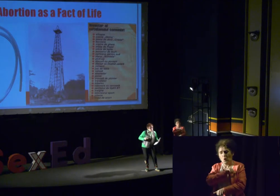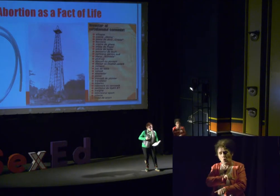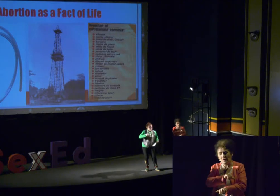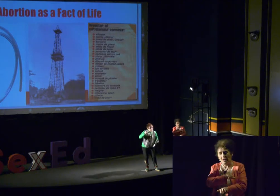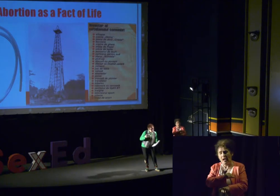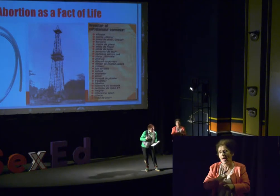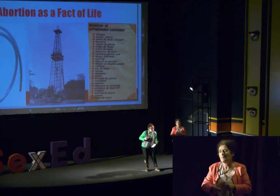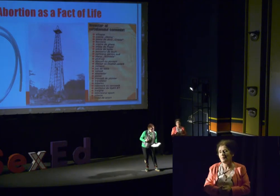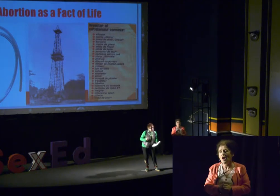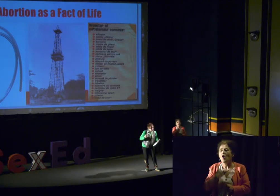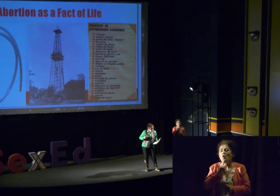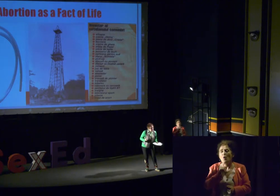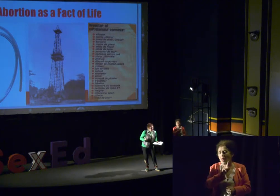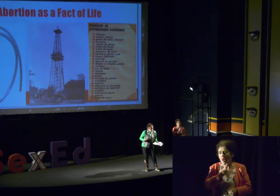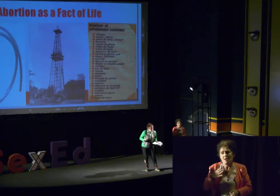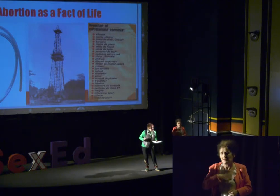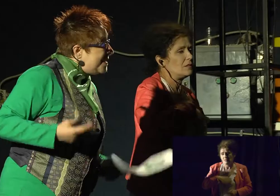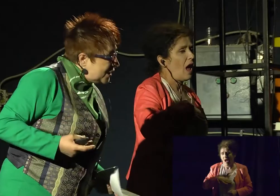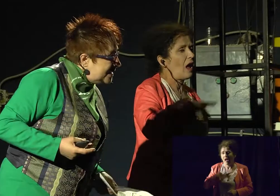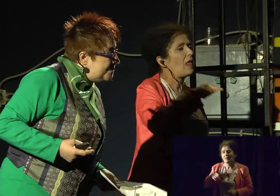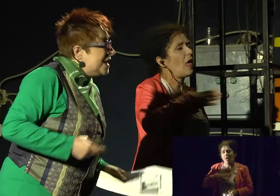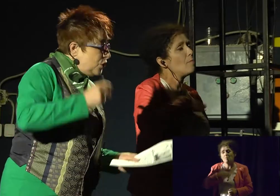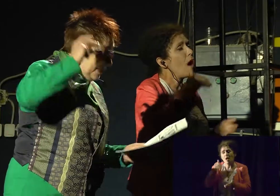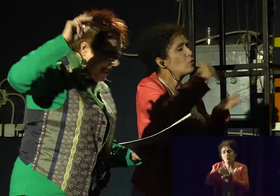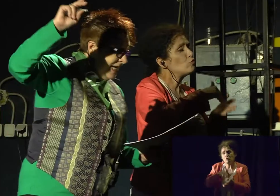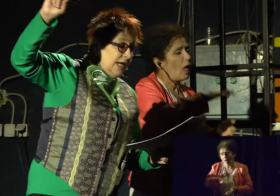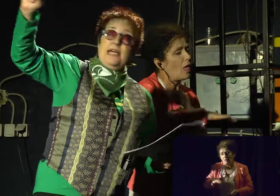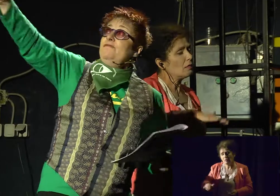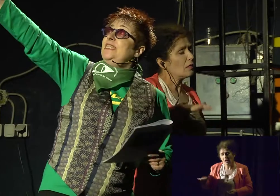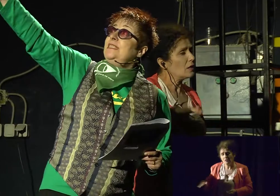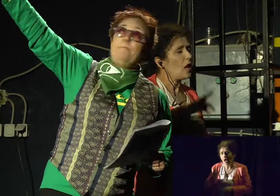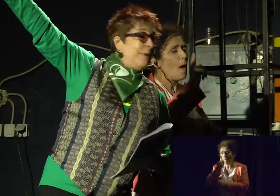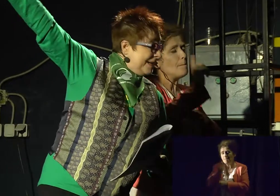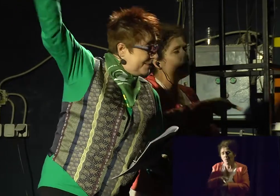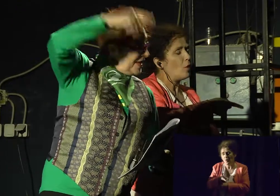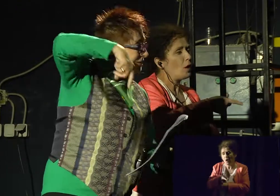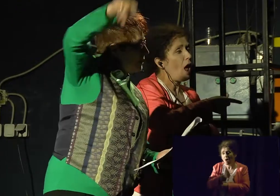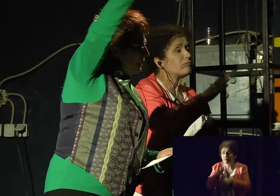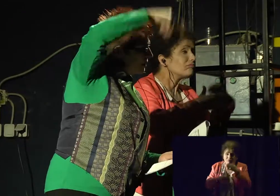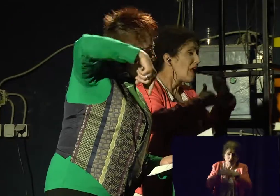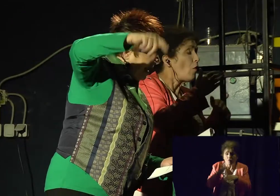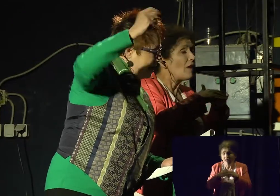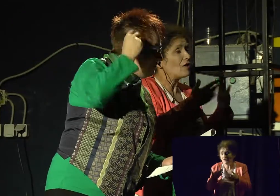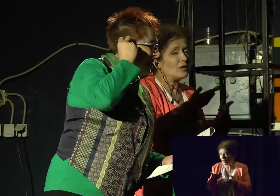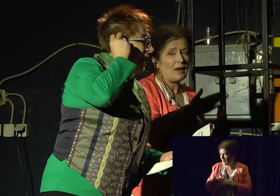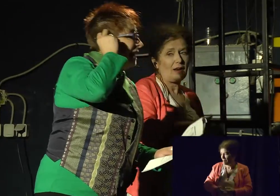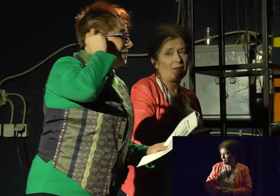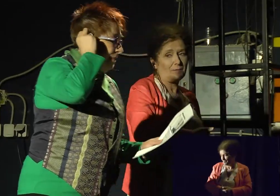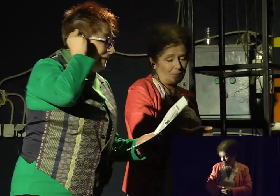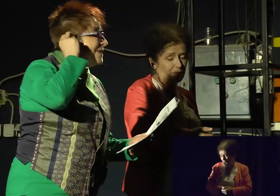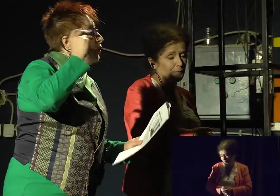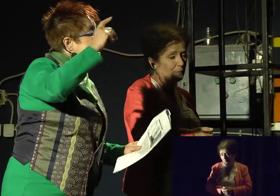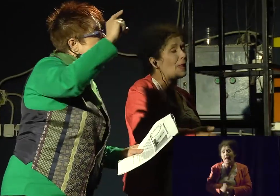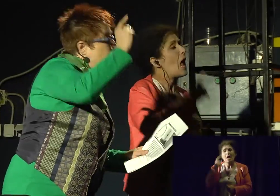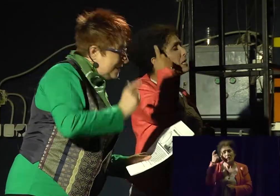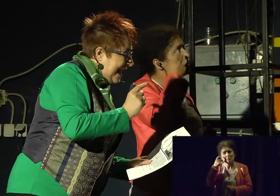with the situation and invent some kind of method. So they invented the pipe, that round thing, is a